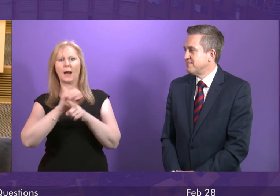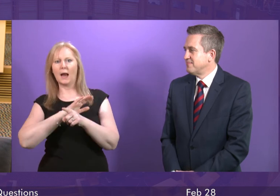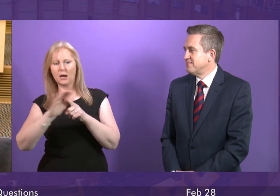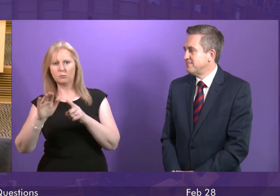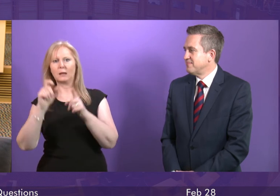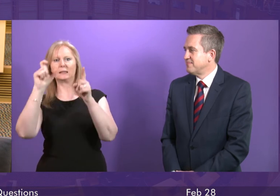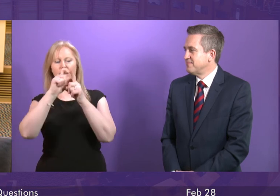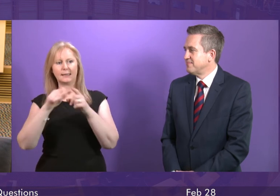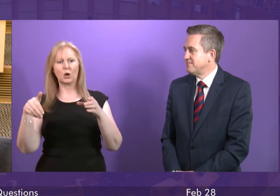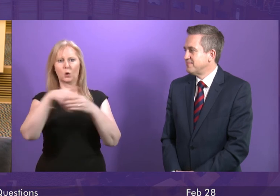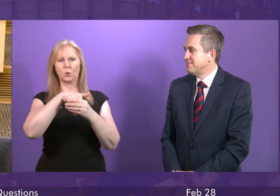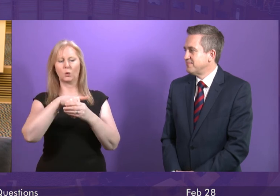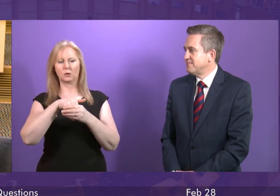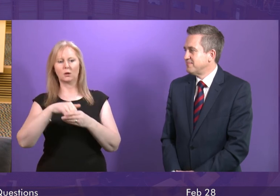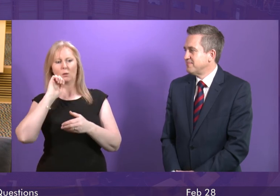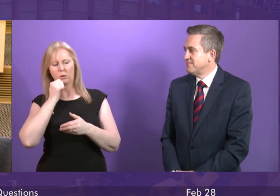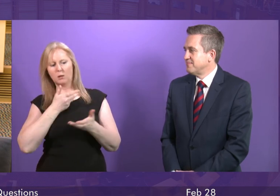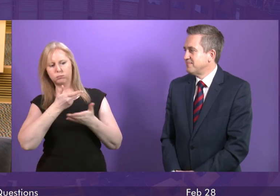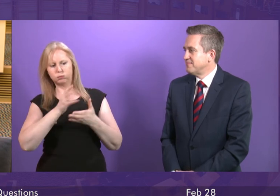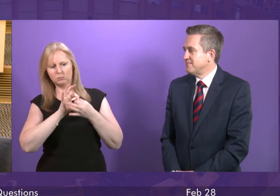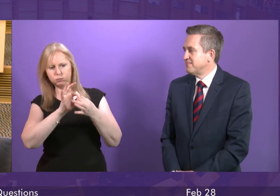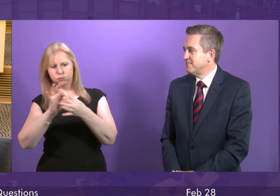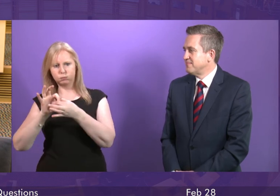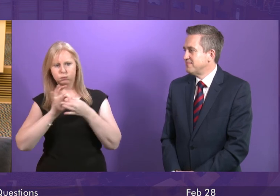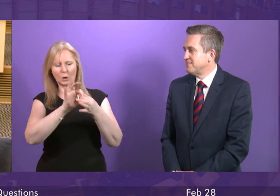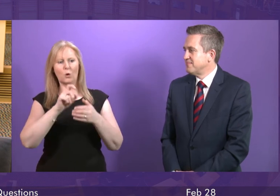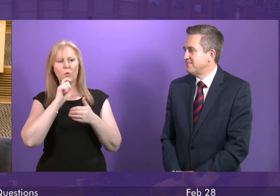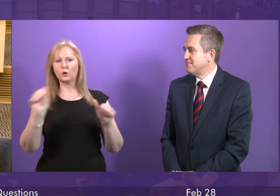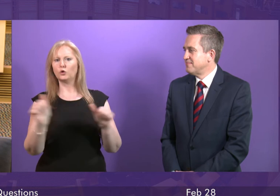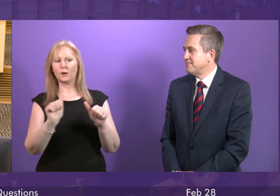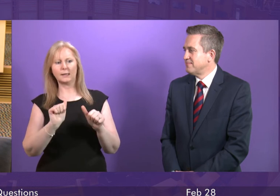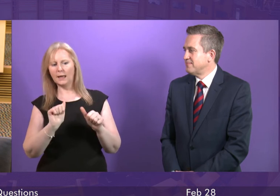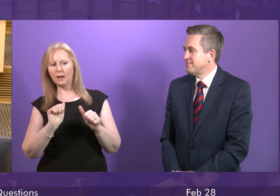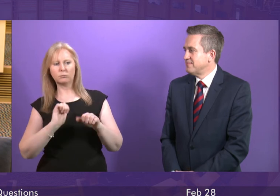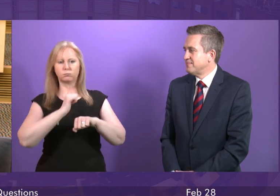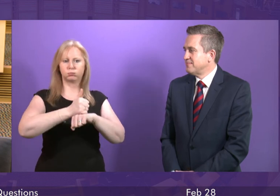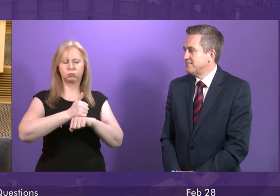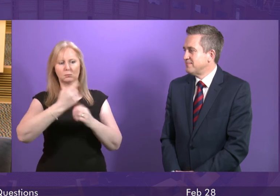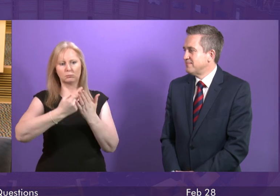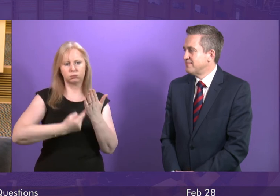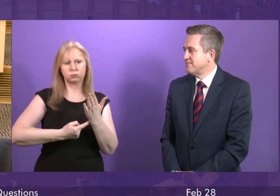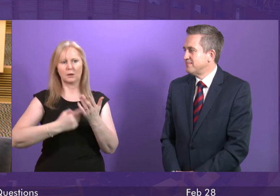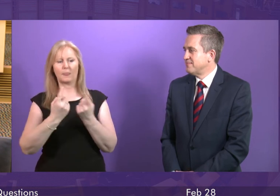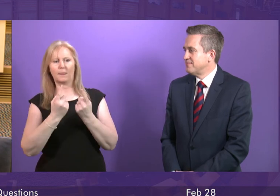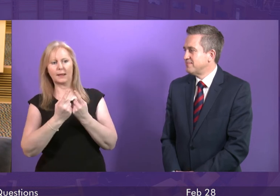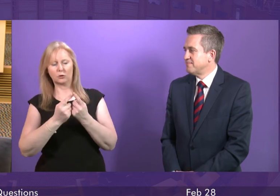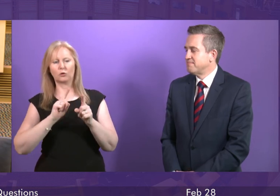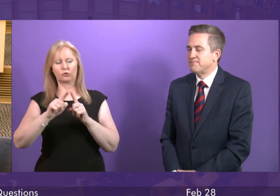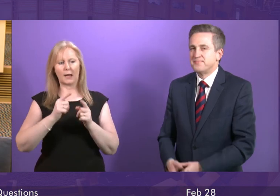our focus now will be working with those authorities who don't have a solution in place so that we can identify ways for them to meet that target as quickly as possible.